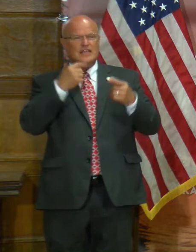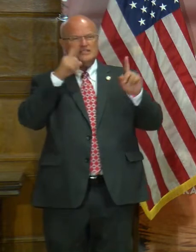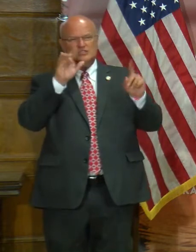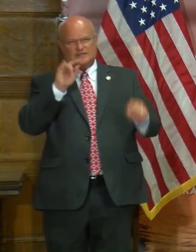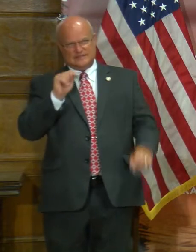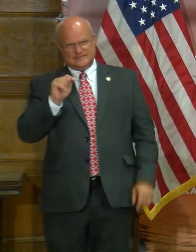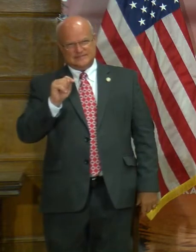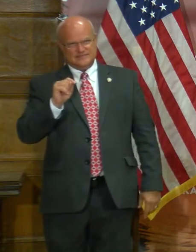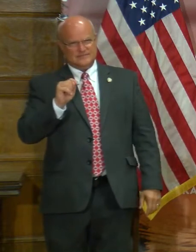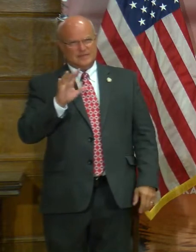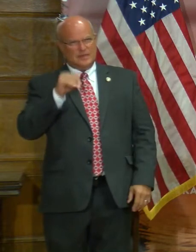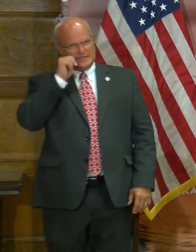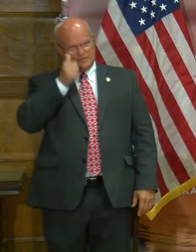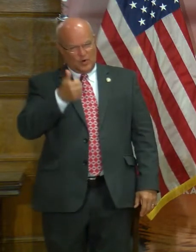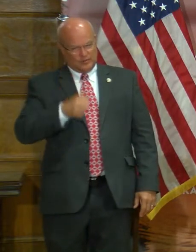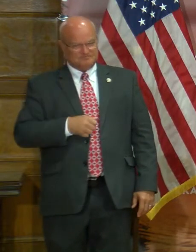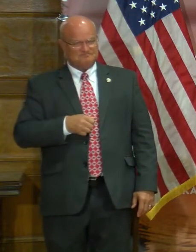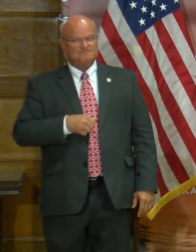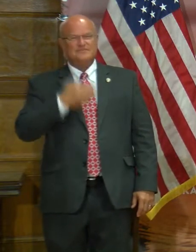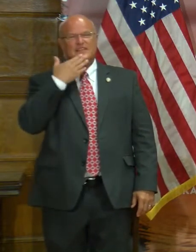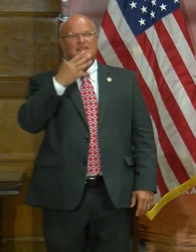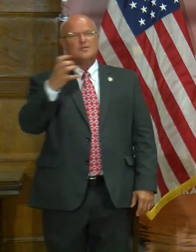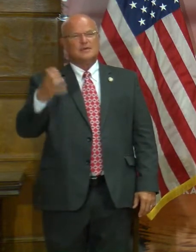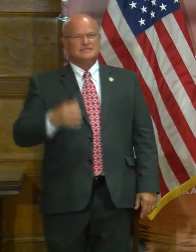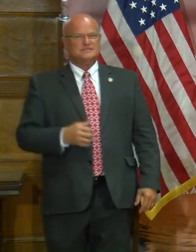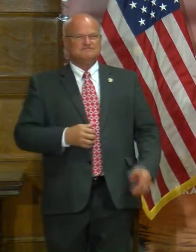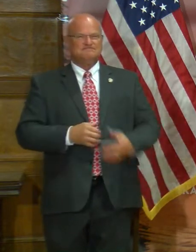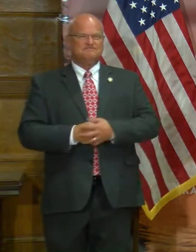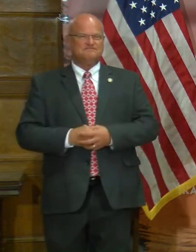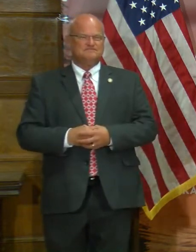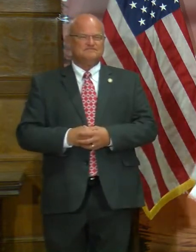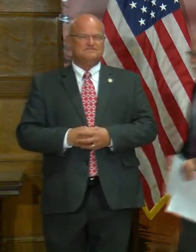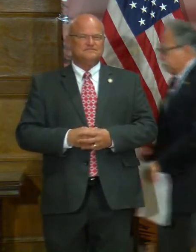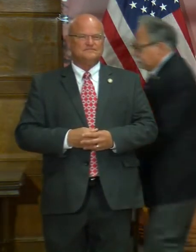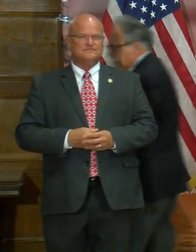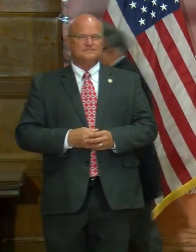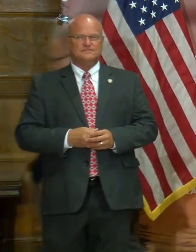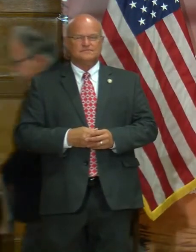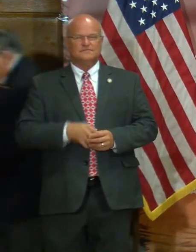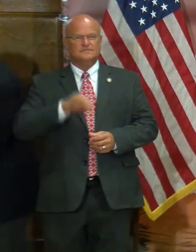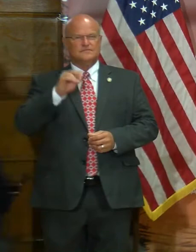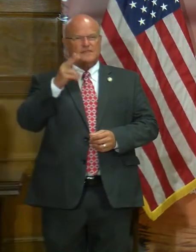it by tomorrow. Thank you very much.